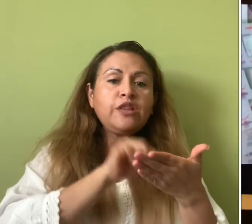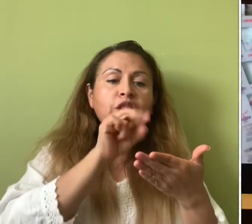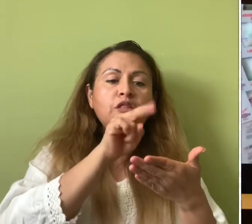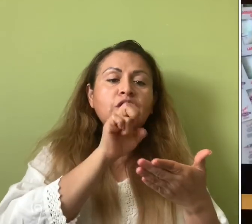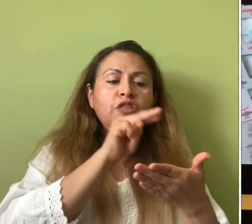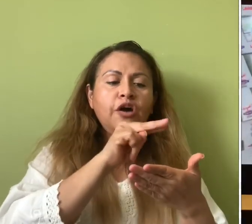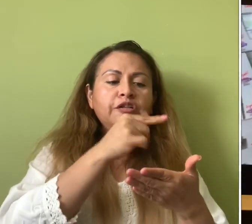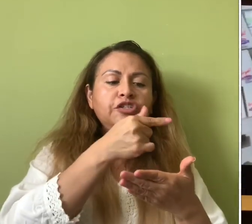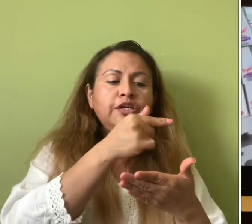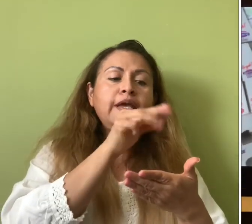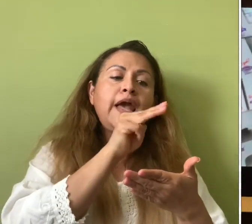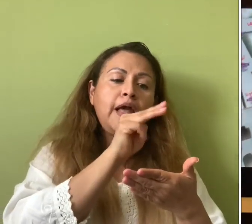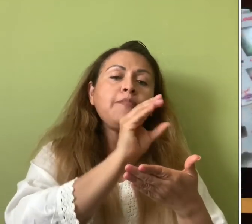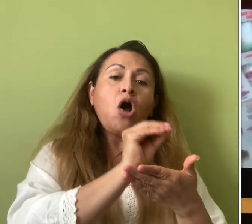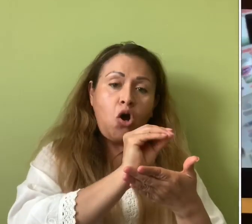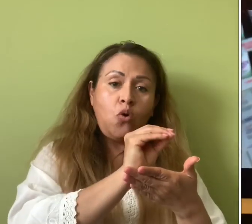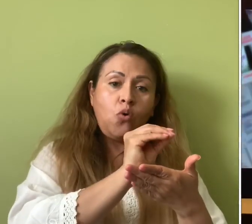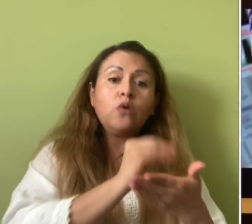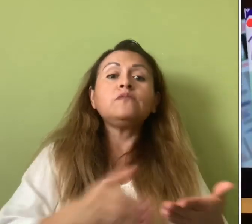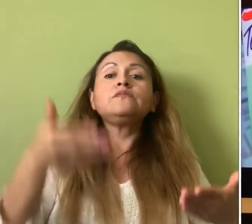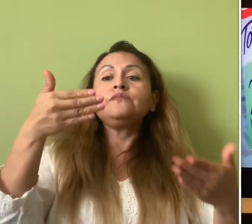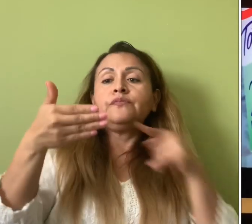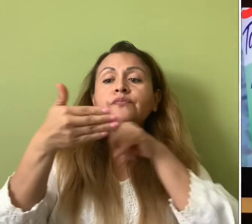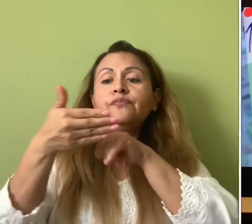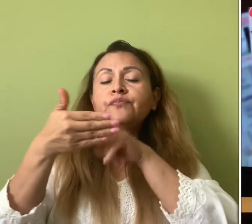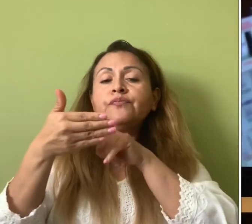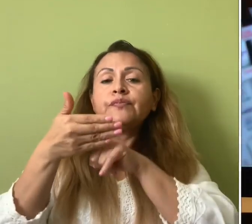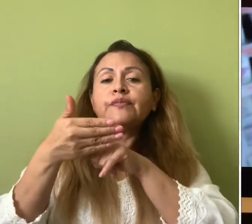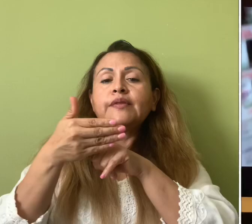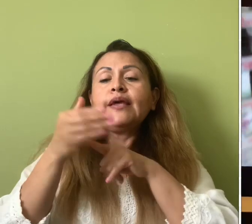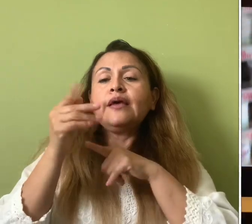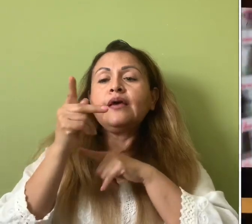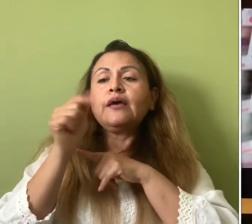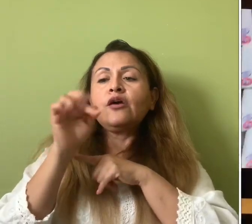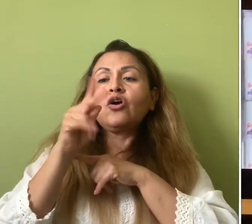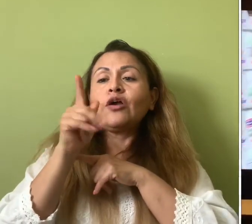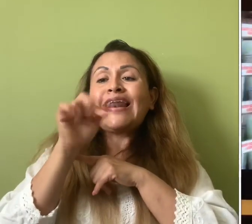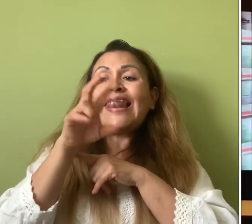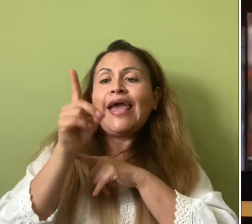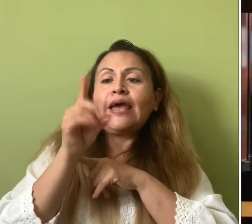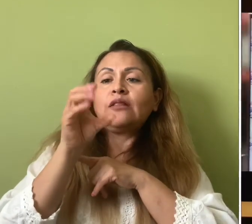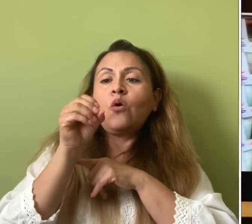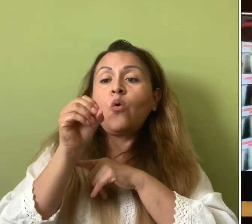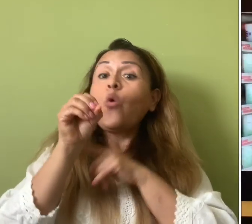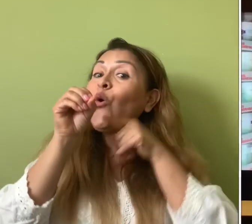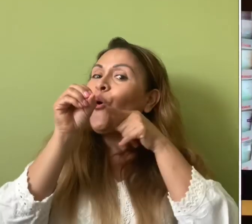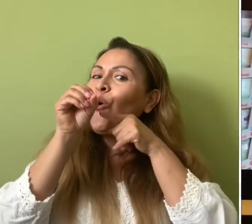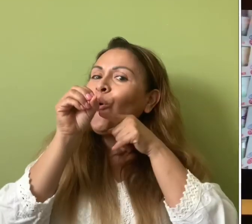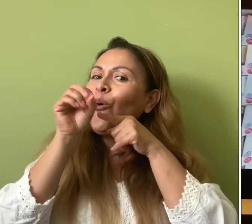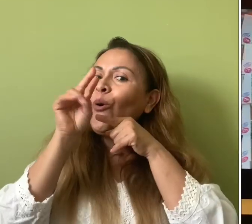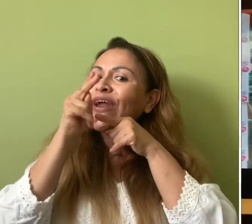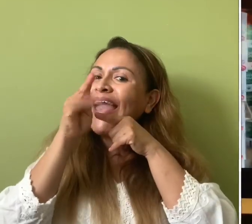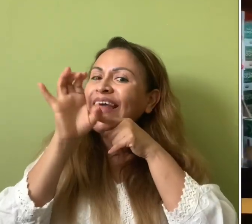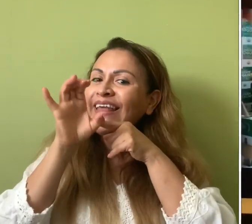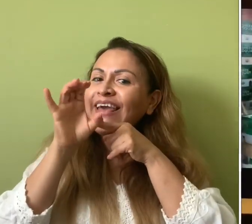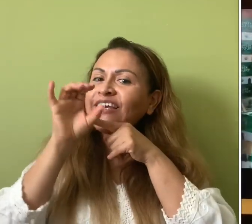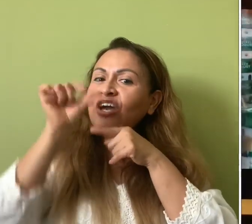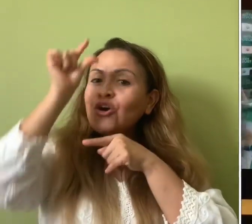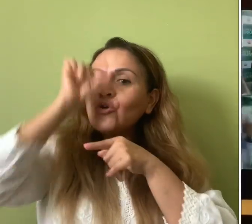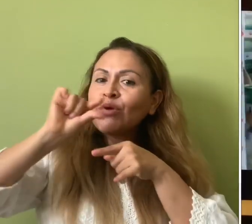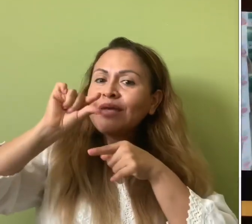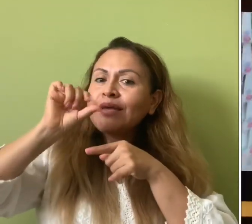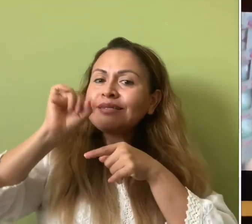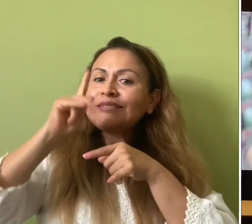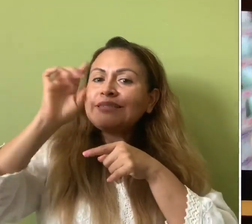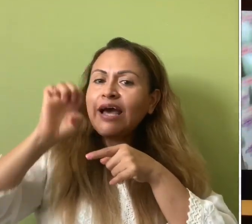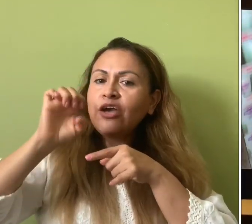Phage. Yeah, the Phage non-GMO. Or would you choose the Kirkland organic Greek-style yogurt? Everyone pause the video